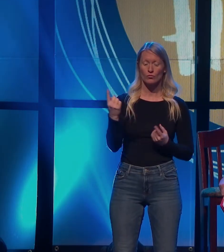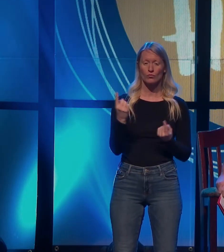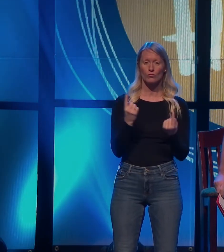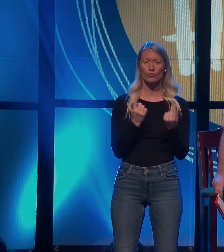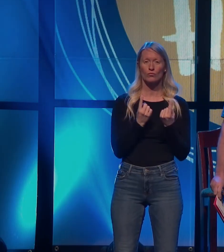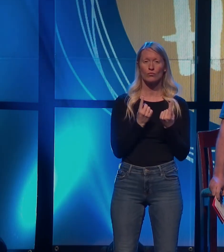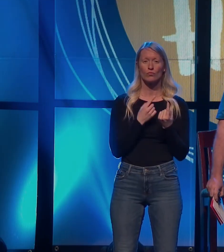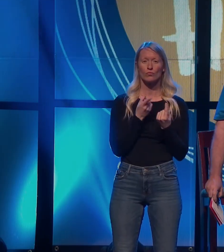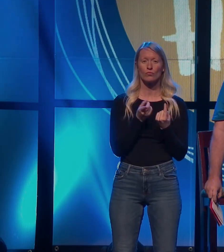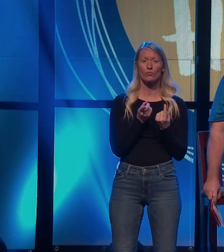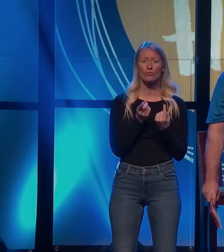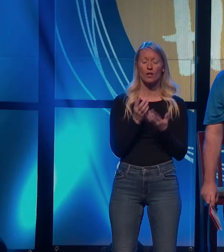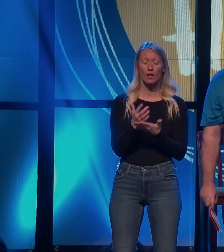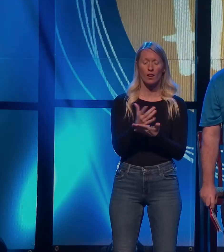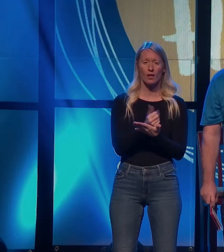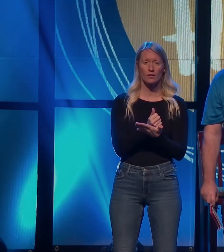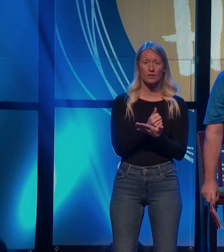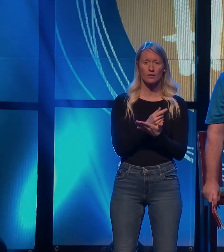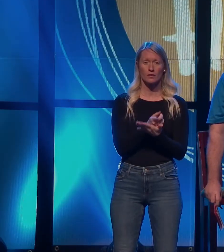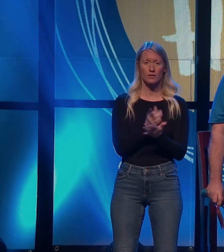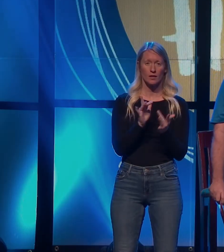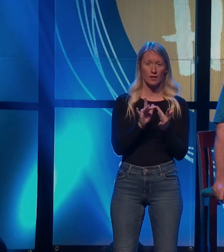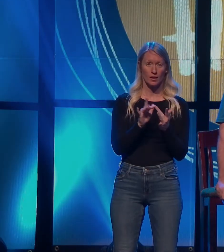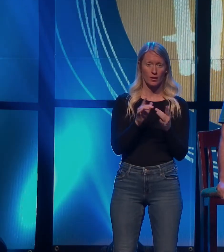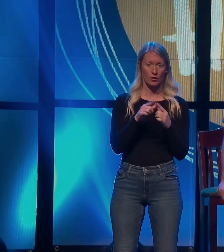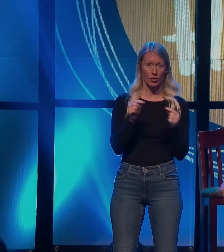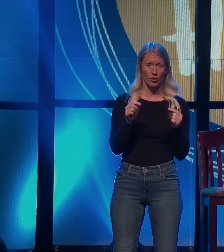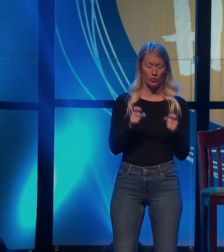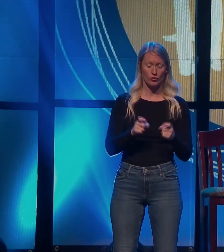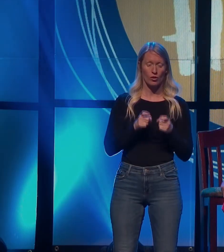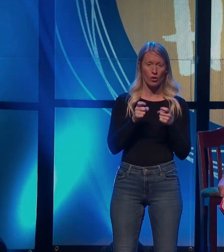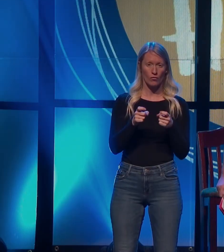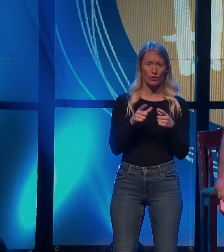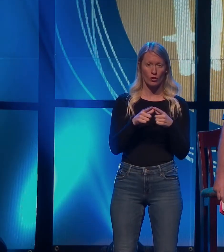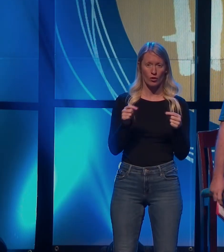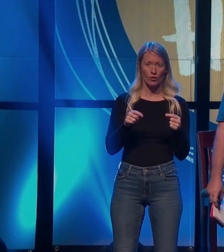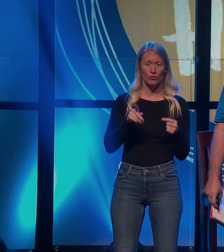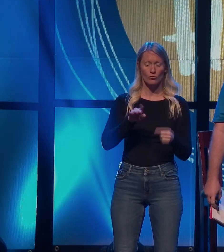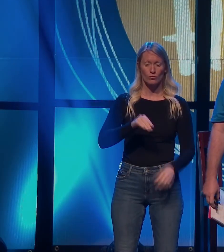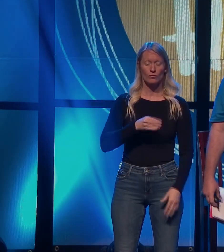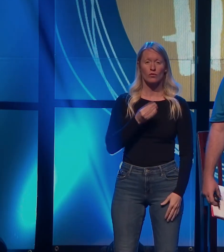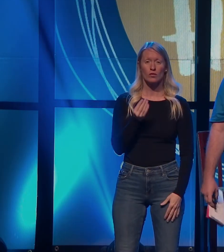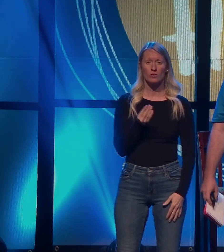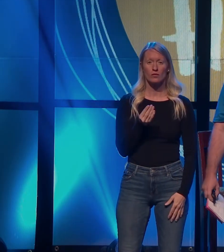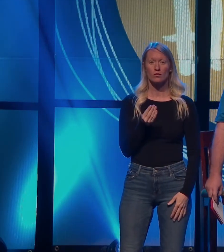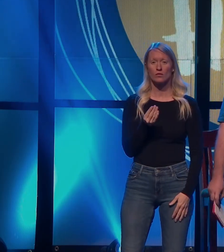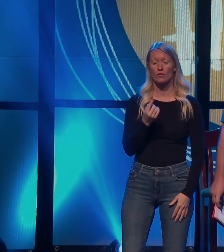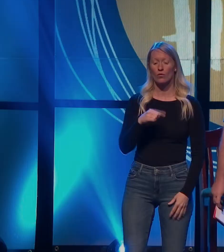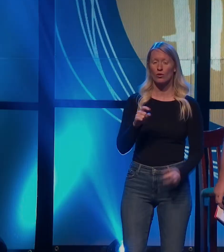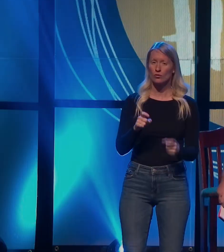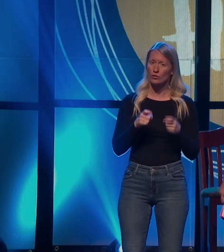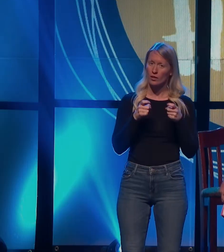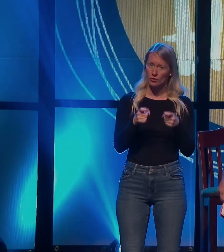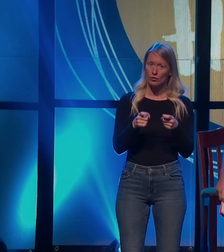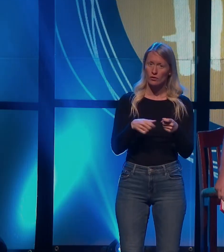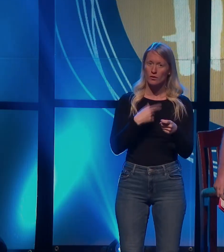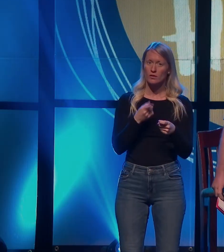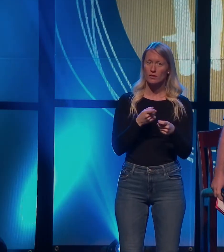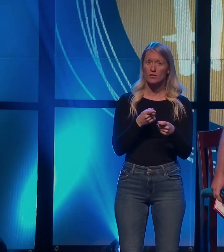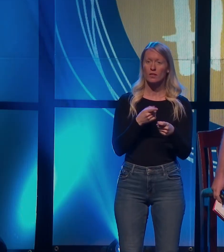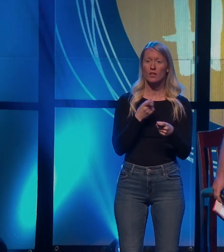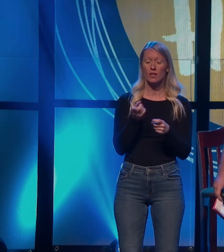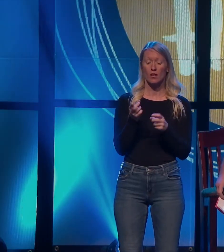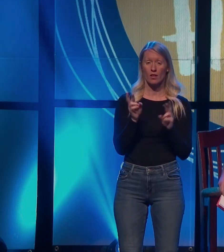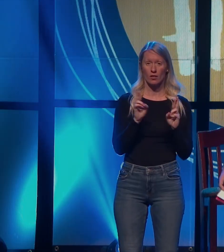cards and connect cards. And so if you want to start pulling those out for donations and whatnot. But so while we're getting